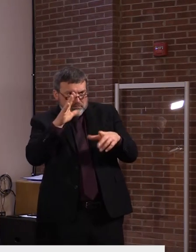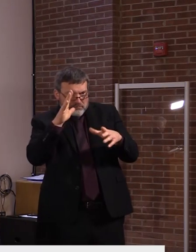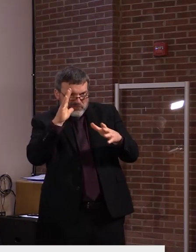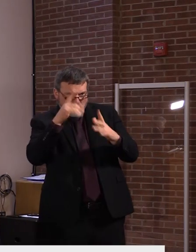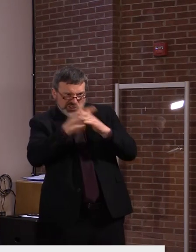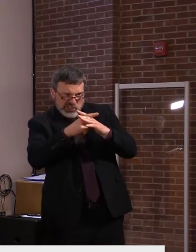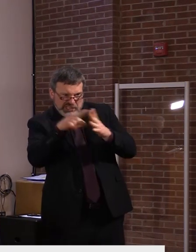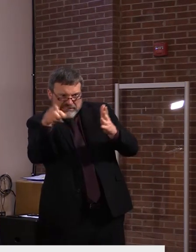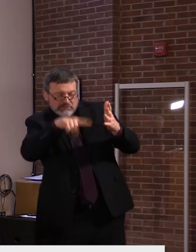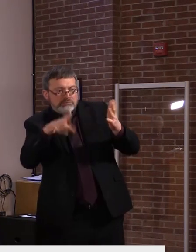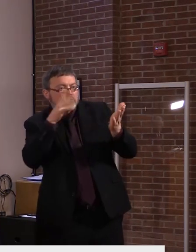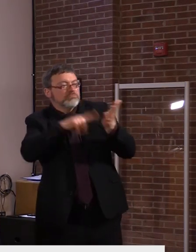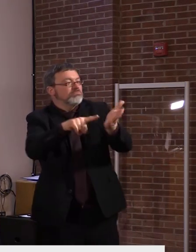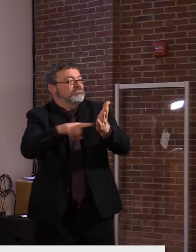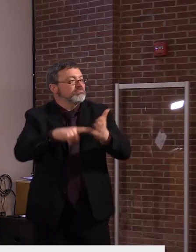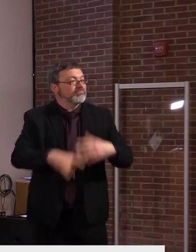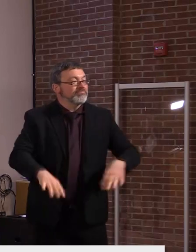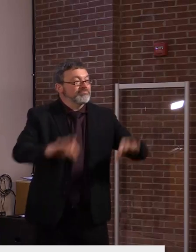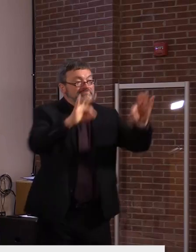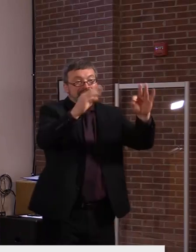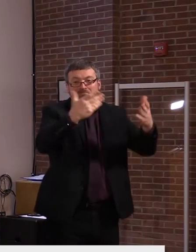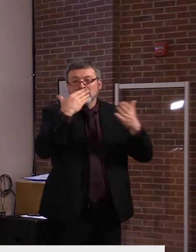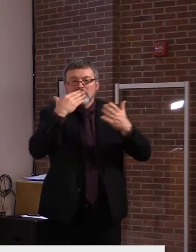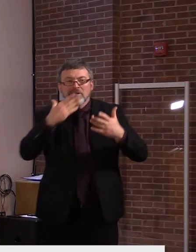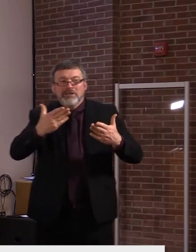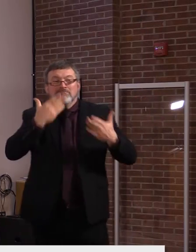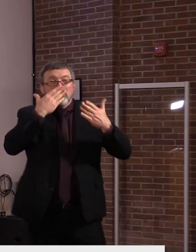Okay, thanks very much. Hope you all have a nice Thanksgiving.